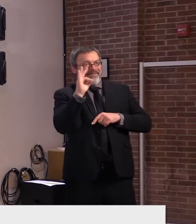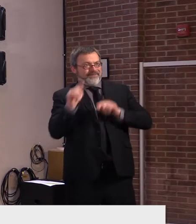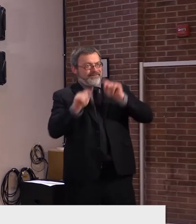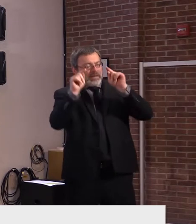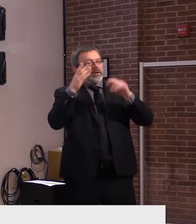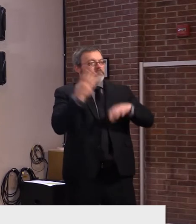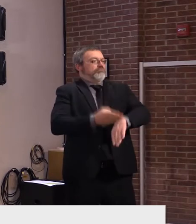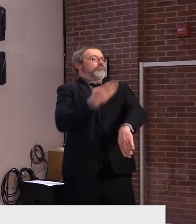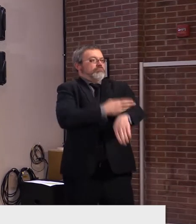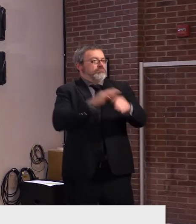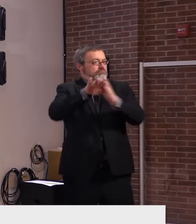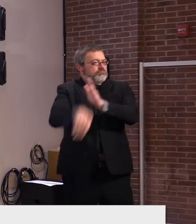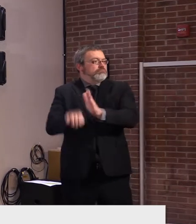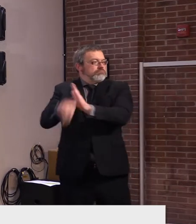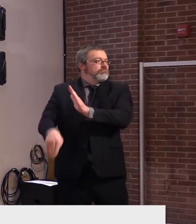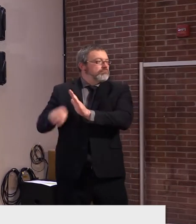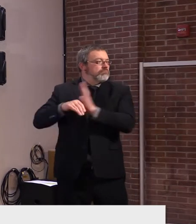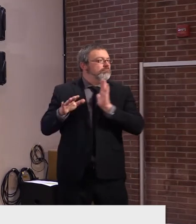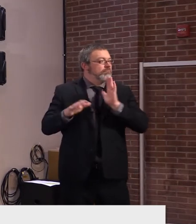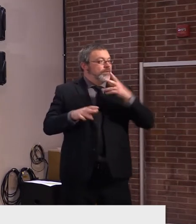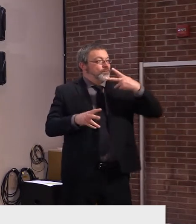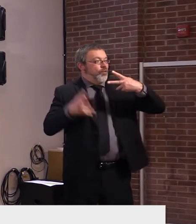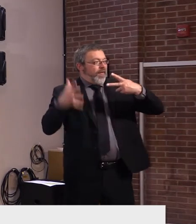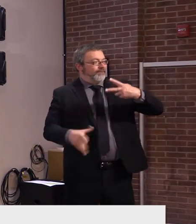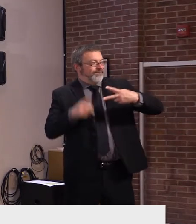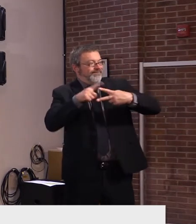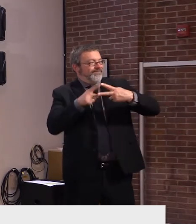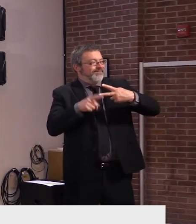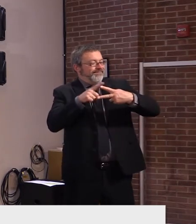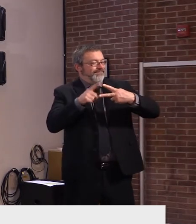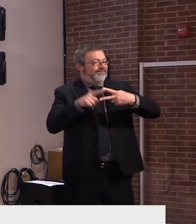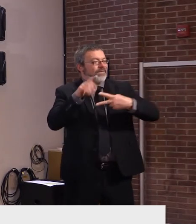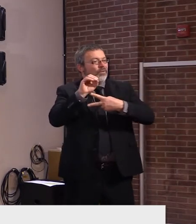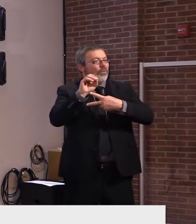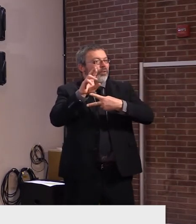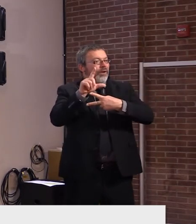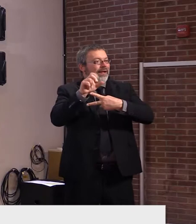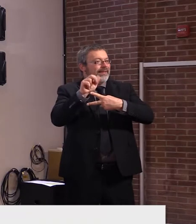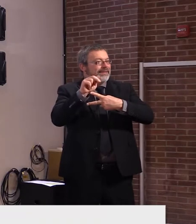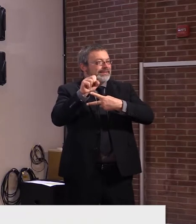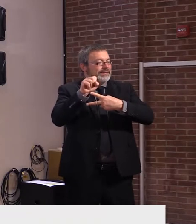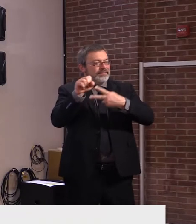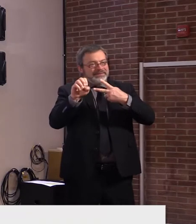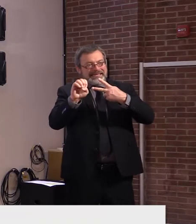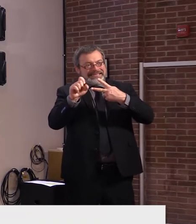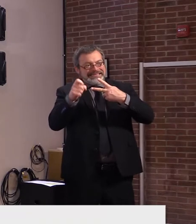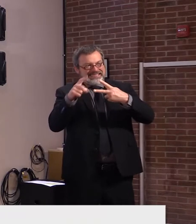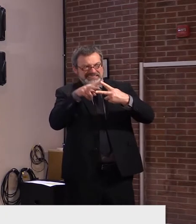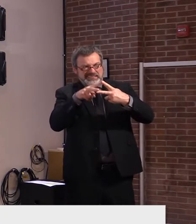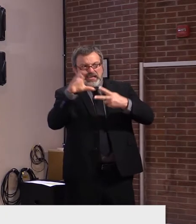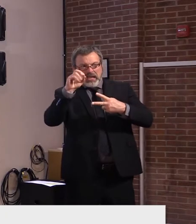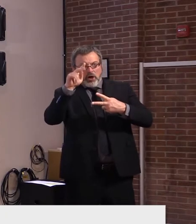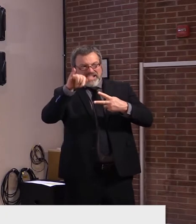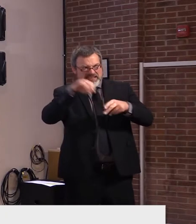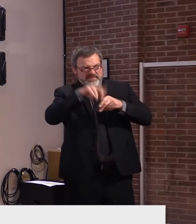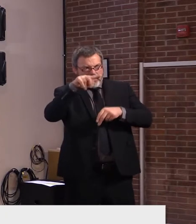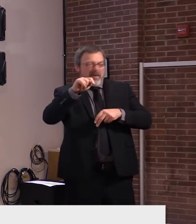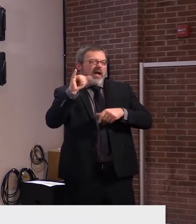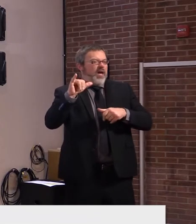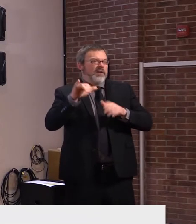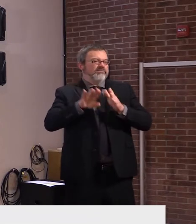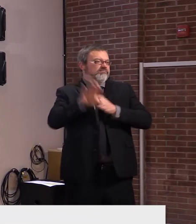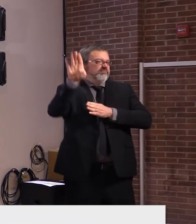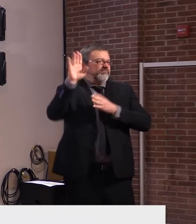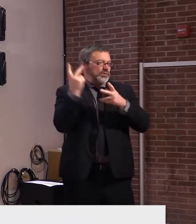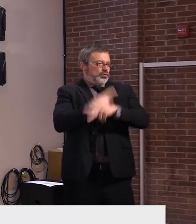trends basically statewide. Looking at higher education, you can see that cases really stay really low on campus. We only are reporting